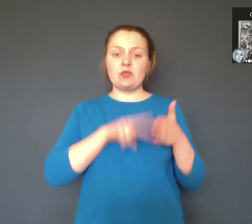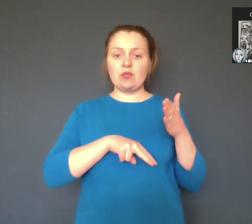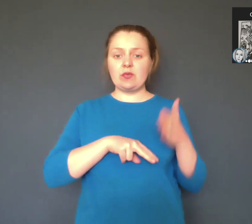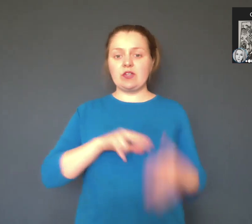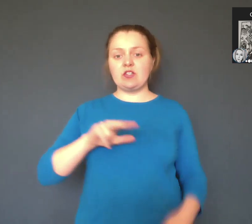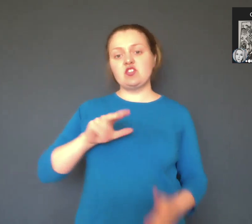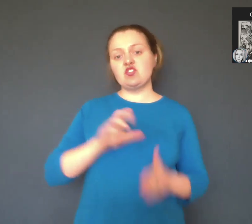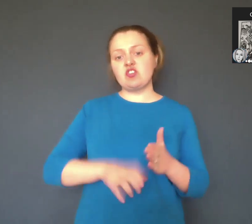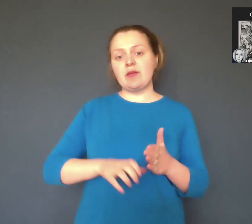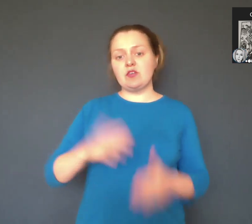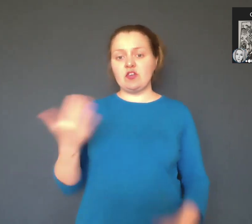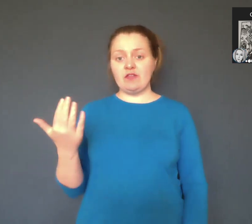Nightmares.